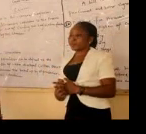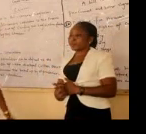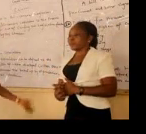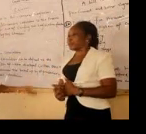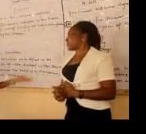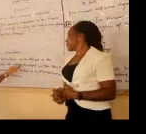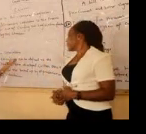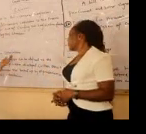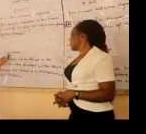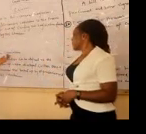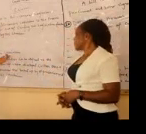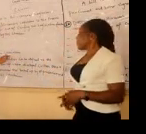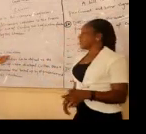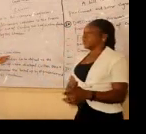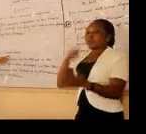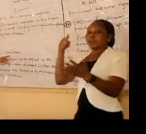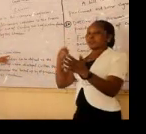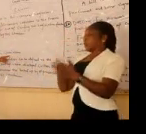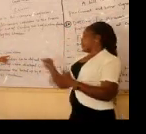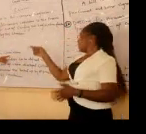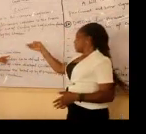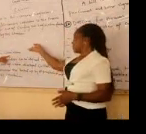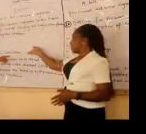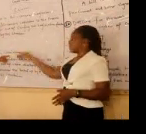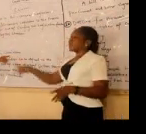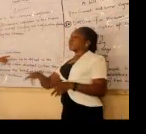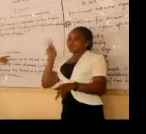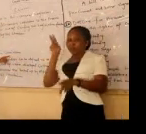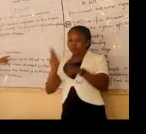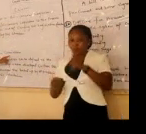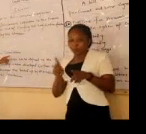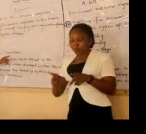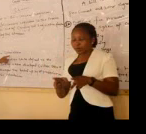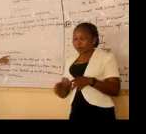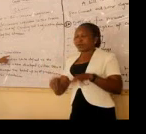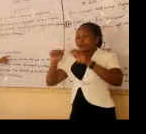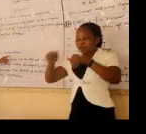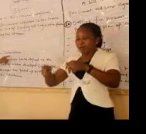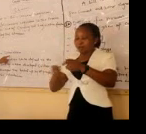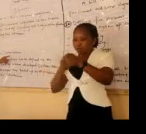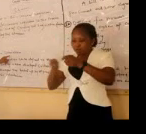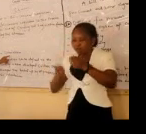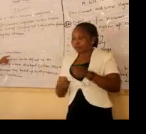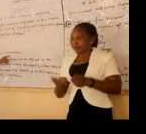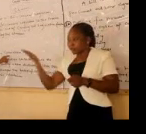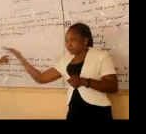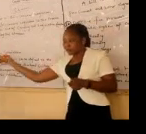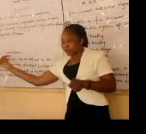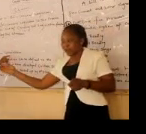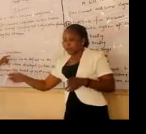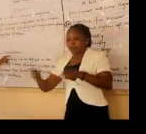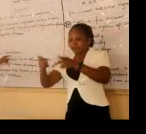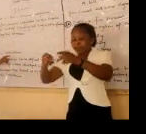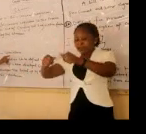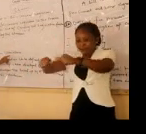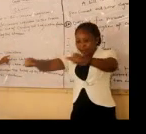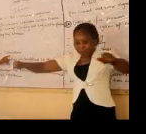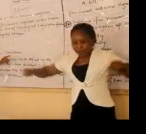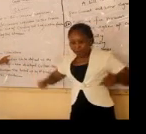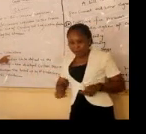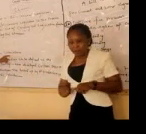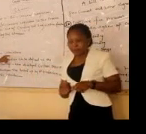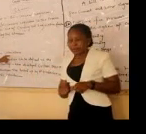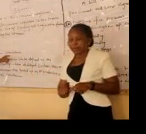Now these colonizers can control their territories politically, economically, and